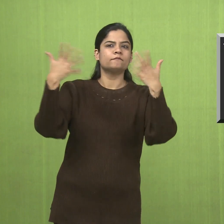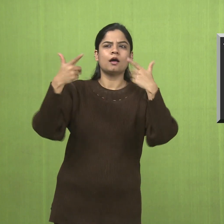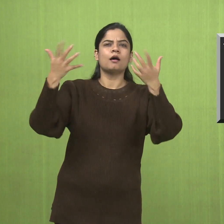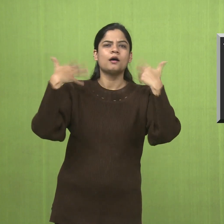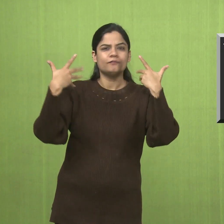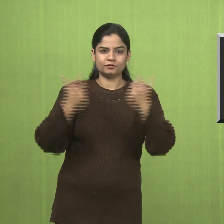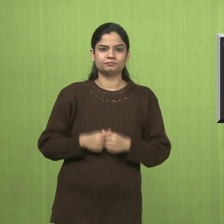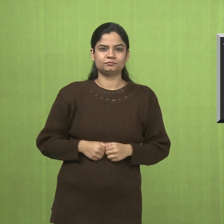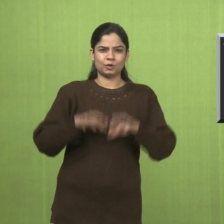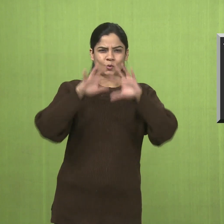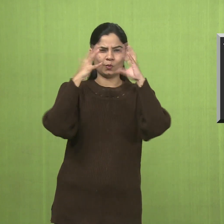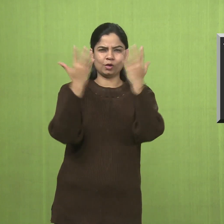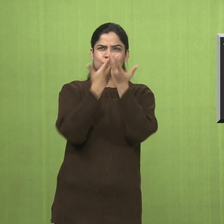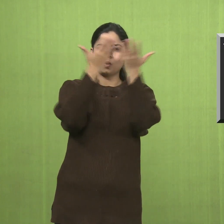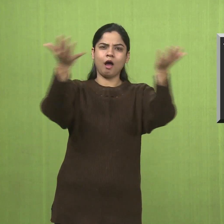The energy that comes from the wind.